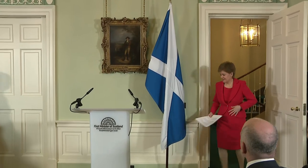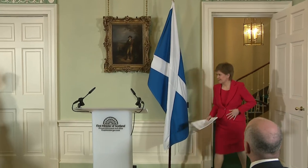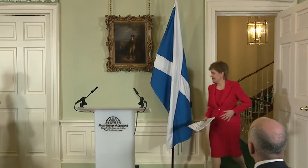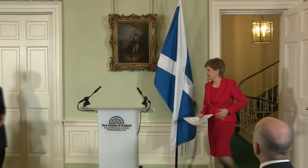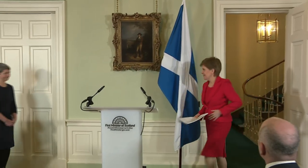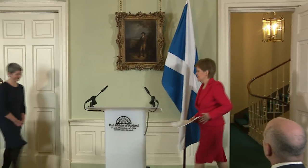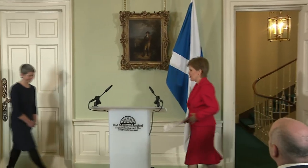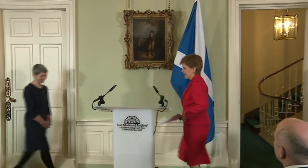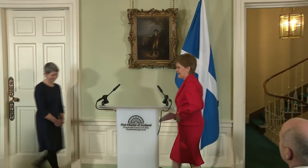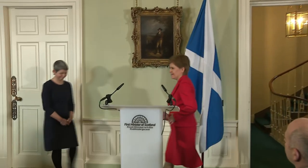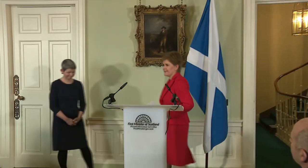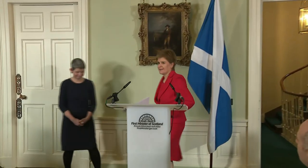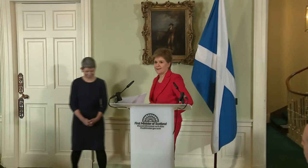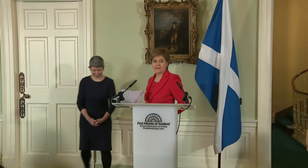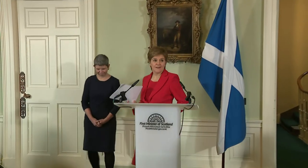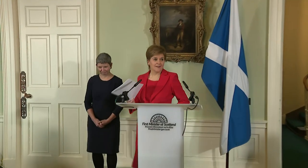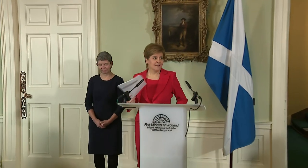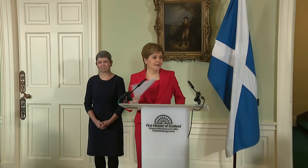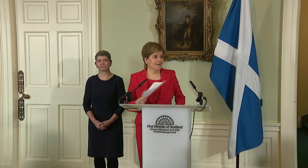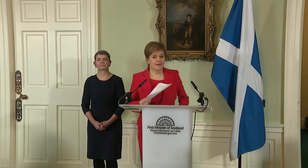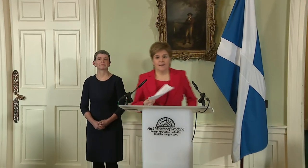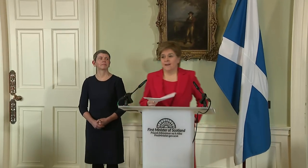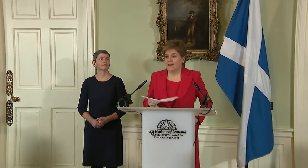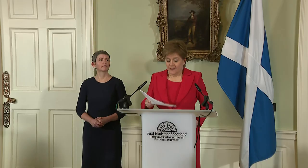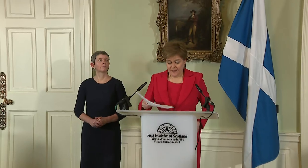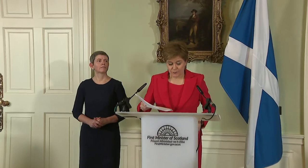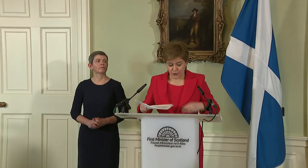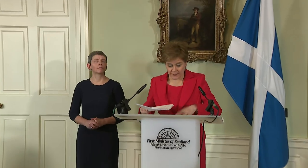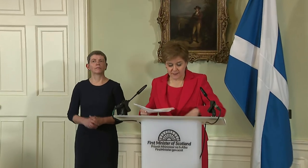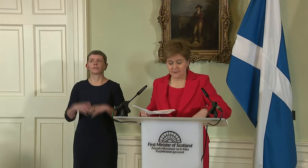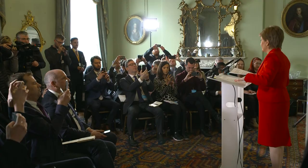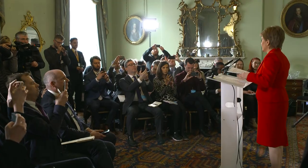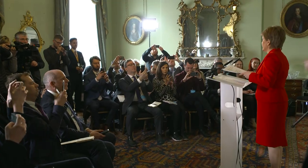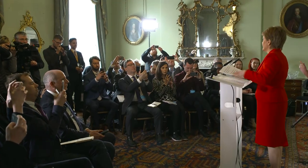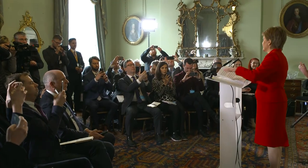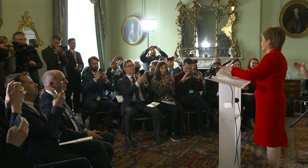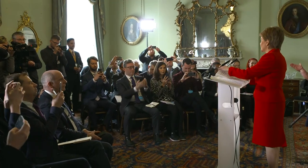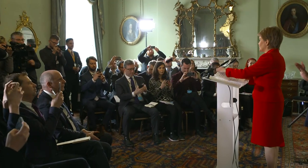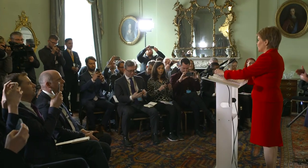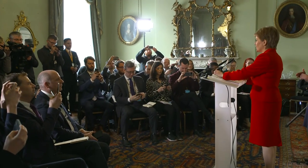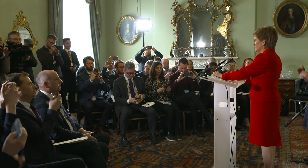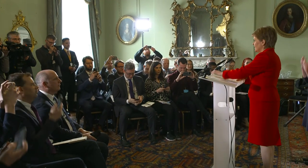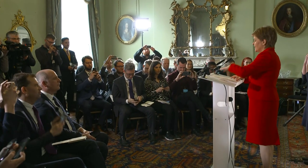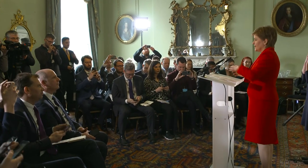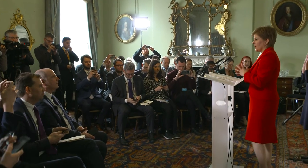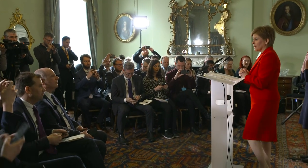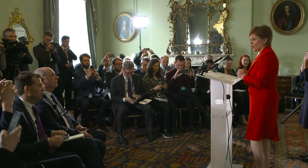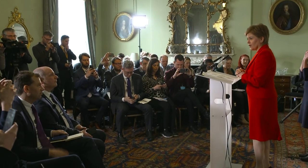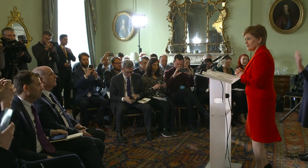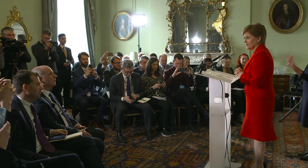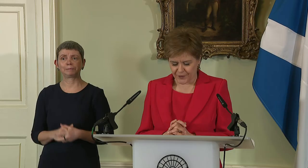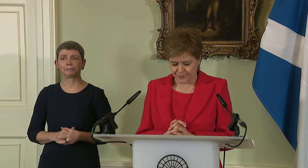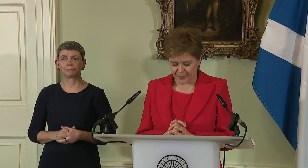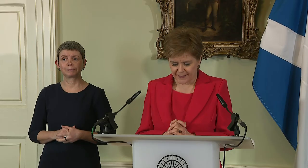She's dominated Scottish politics for almost a decade. Good morning. But today, Nicola Sturgeon dramatically